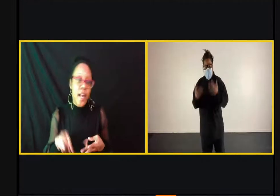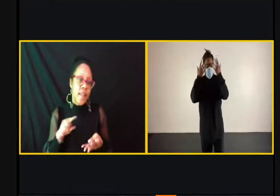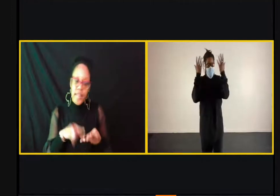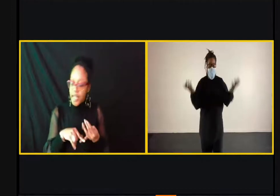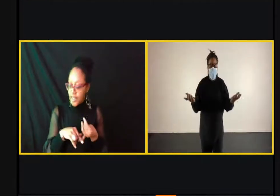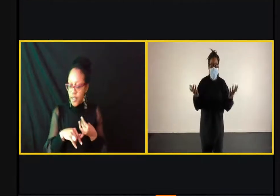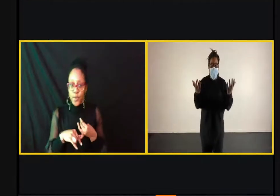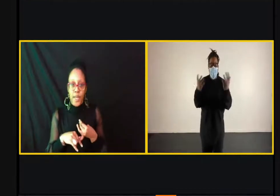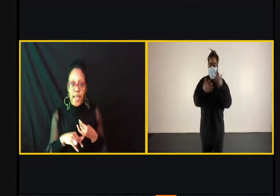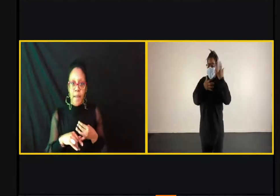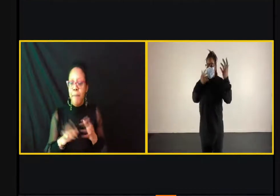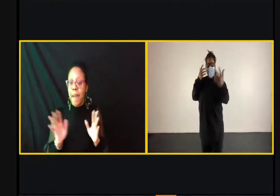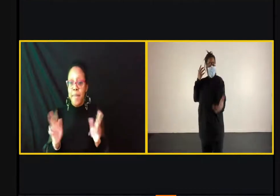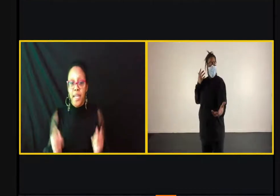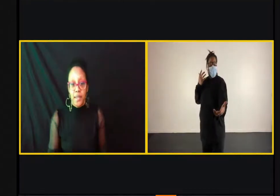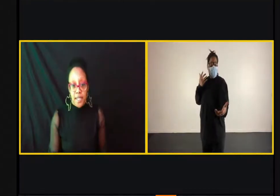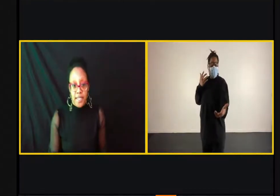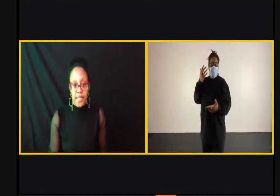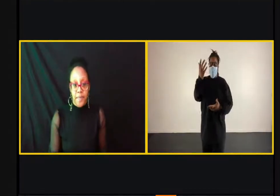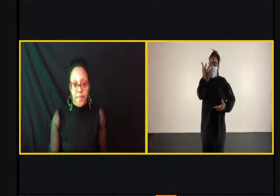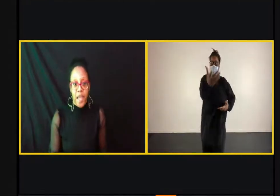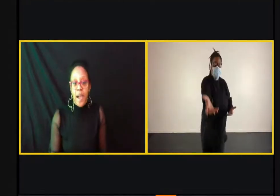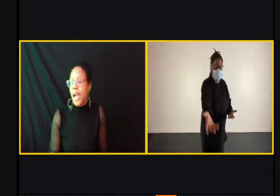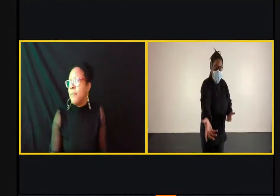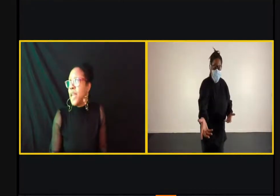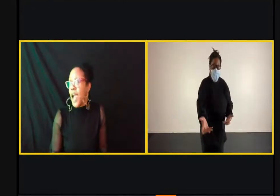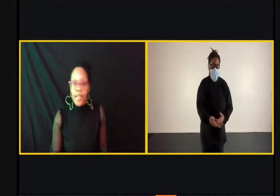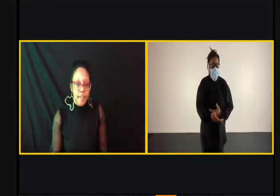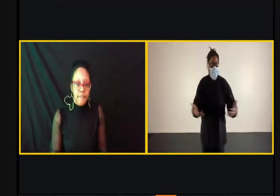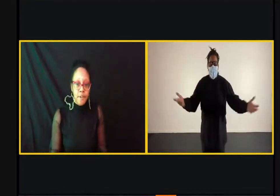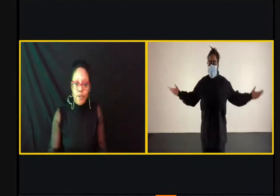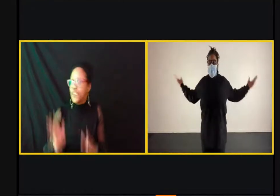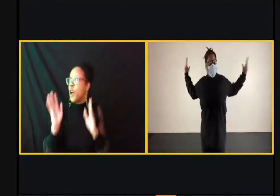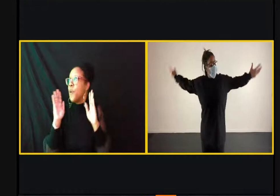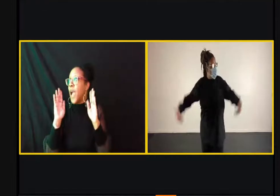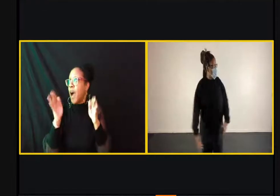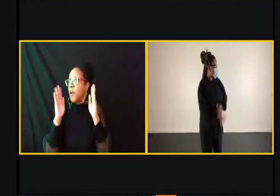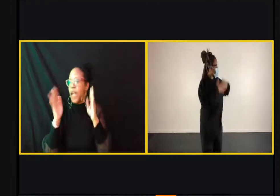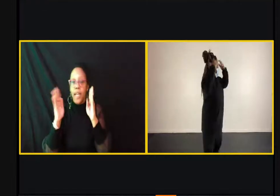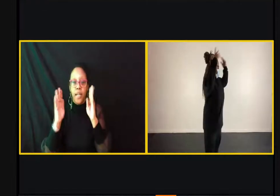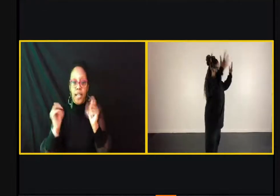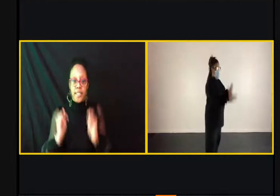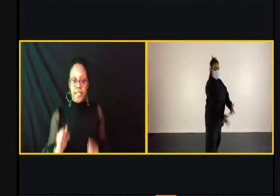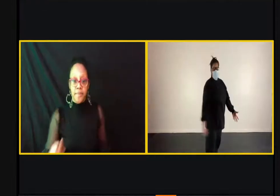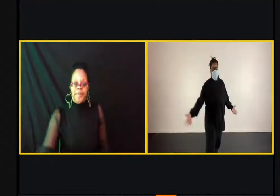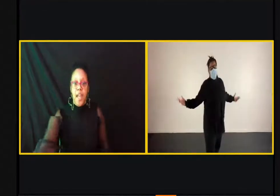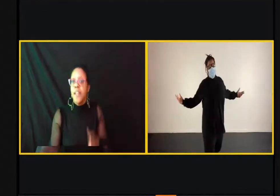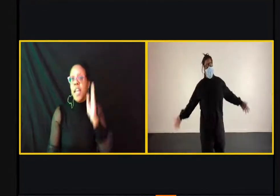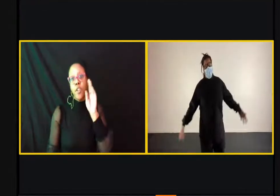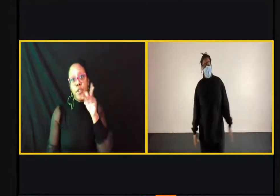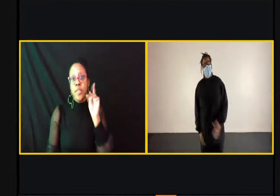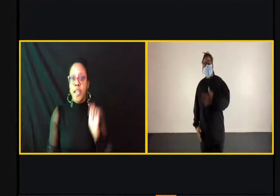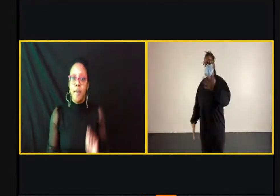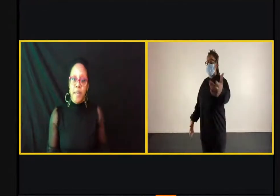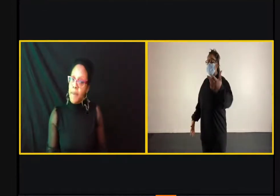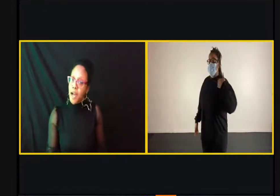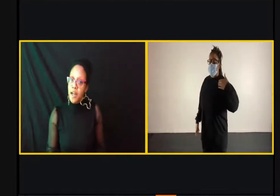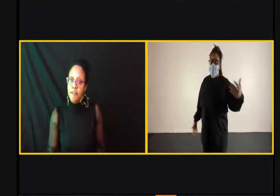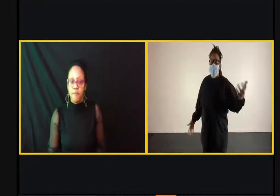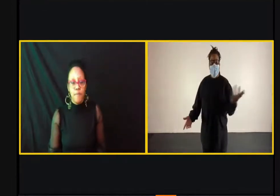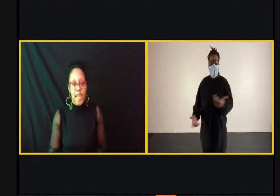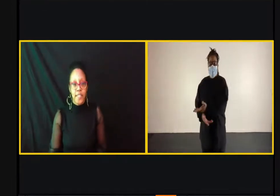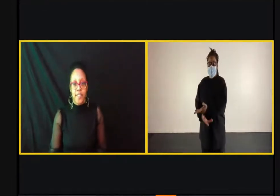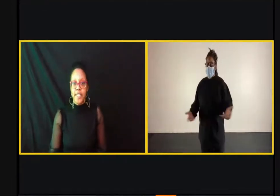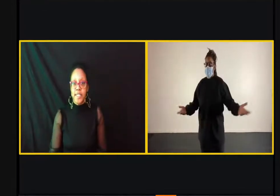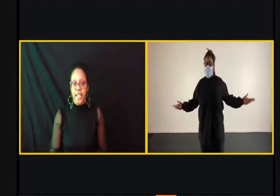struggle, then little Red, my big cousin. Got me acting a fool, showing out and cussing. Now you tell me my